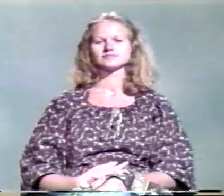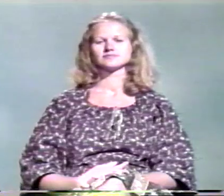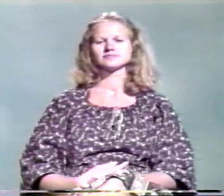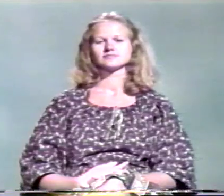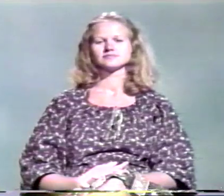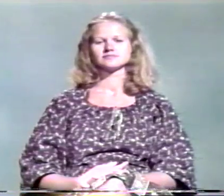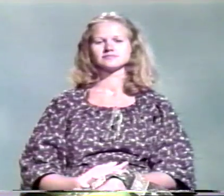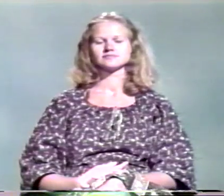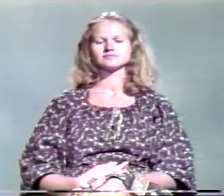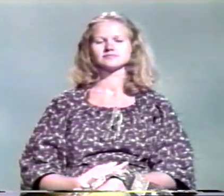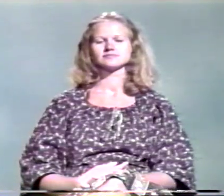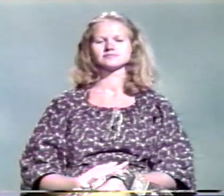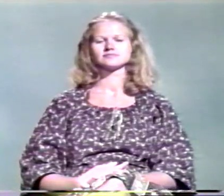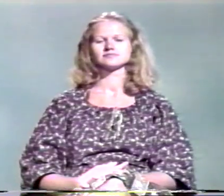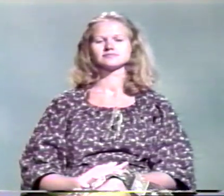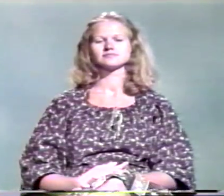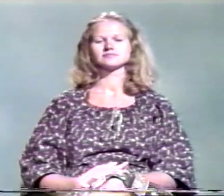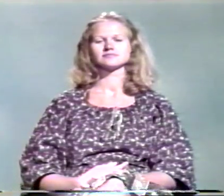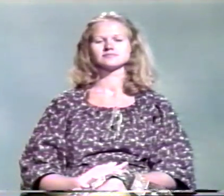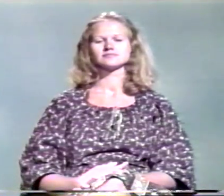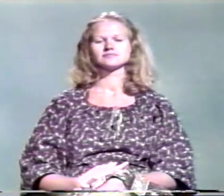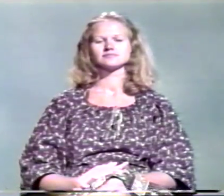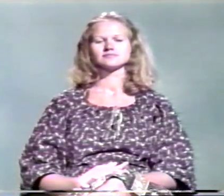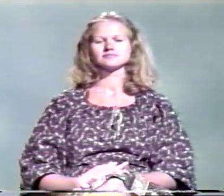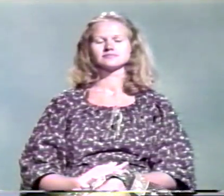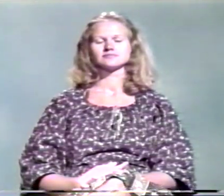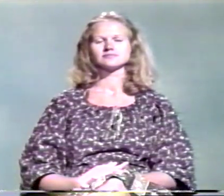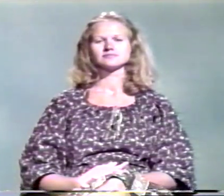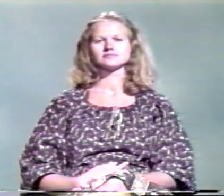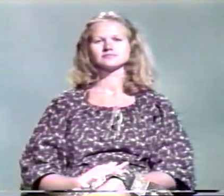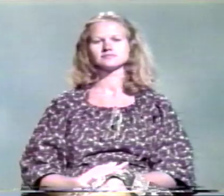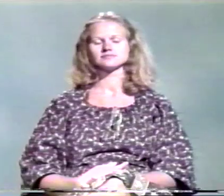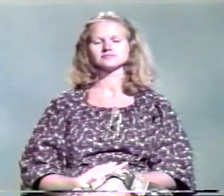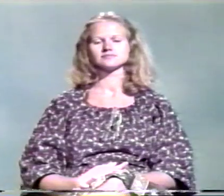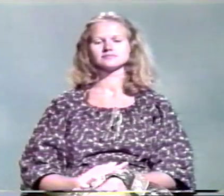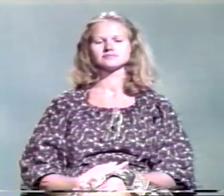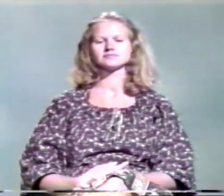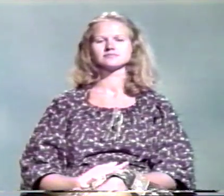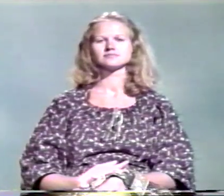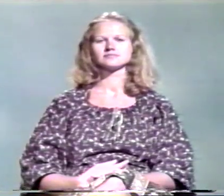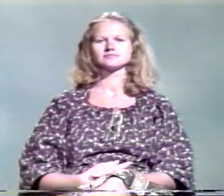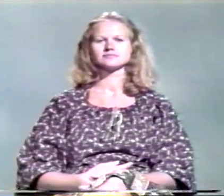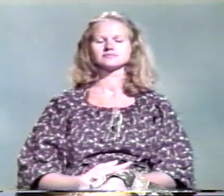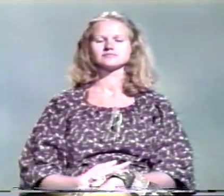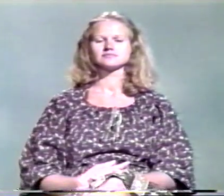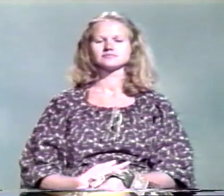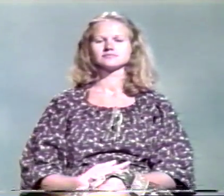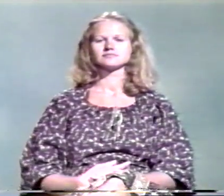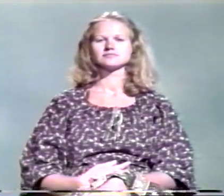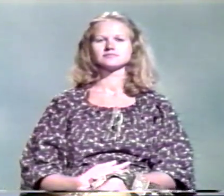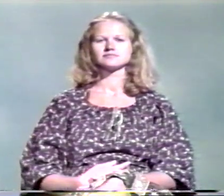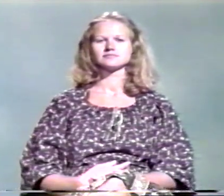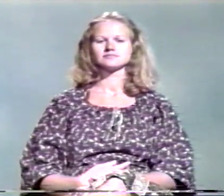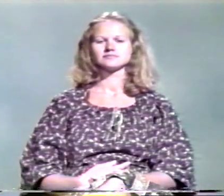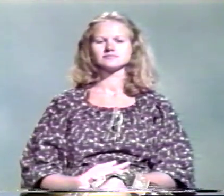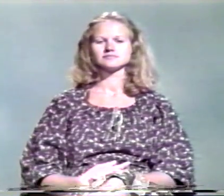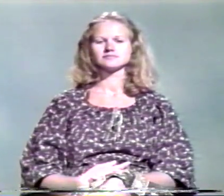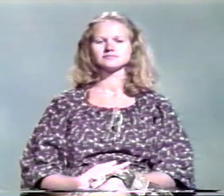I looked around and couldn't find him. Anyway, I looked over to my girlfriend. I see, she's standing in a line of people to get food.